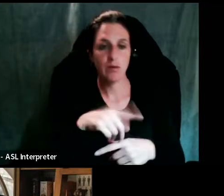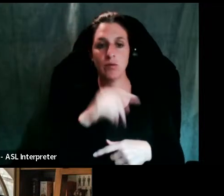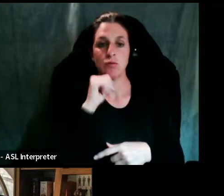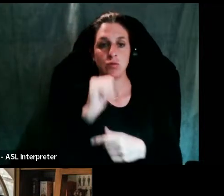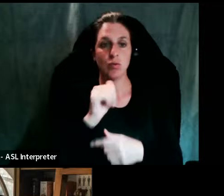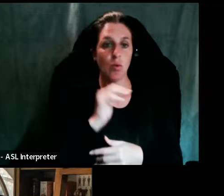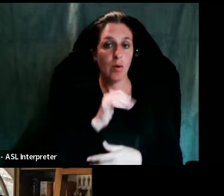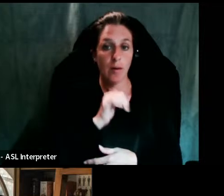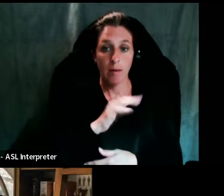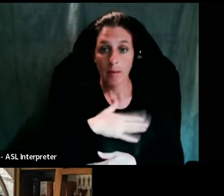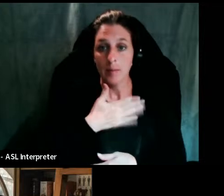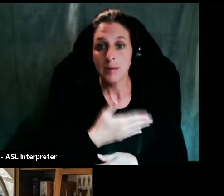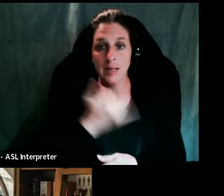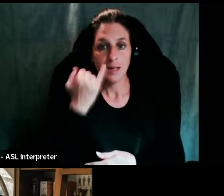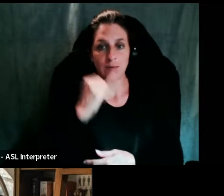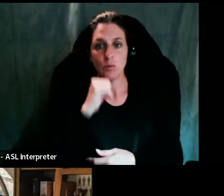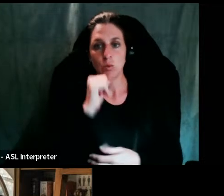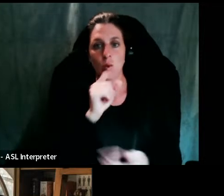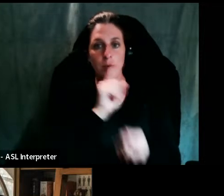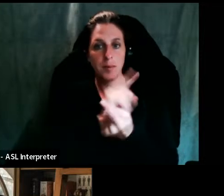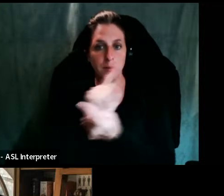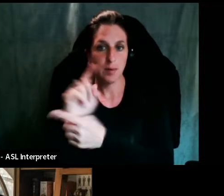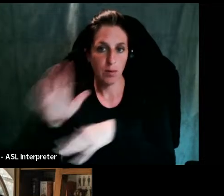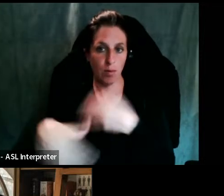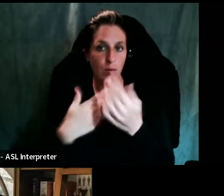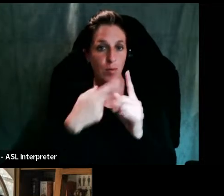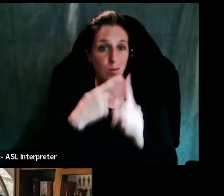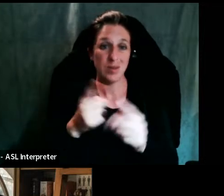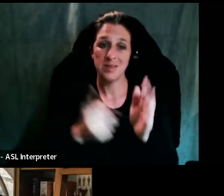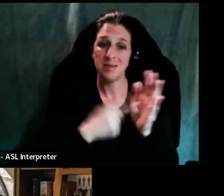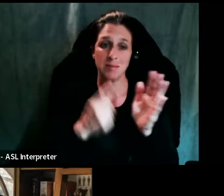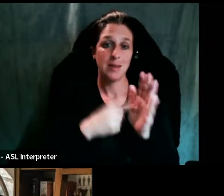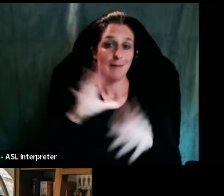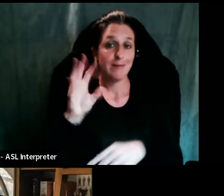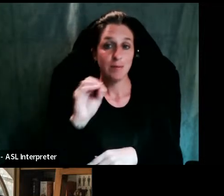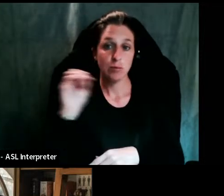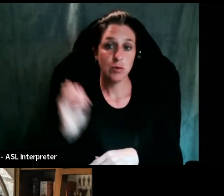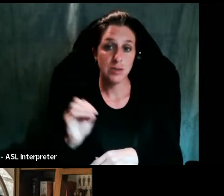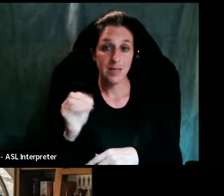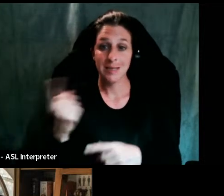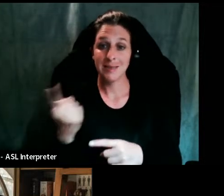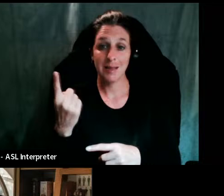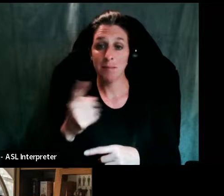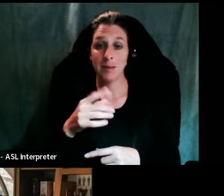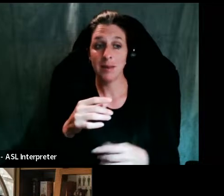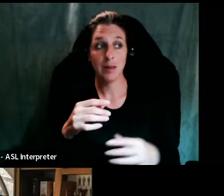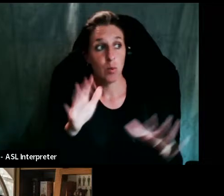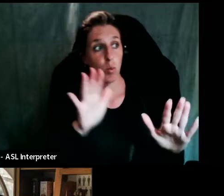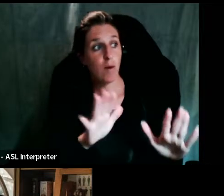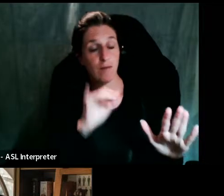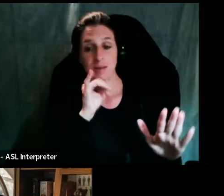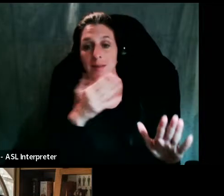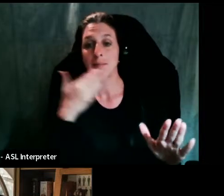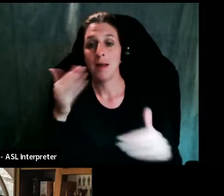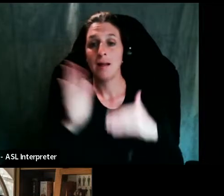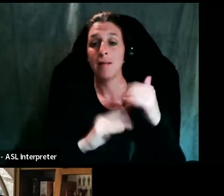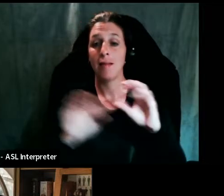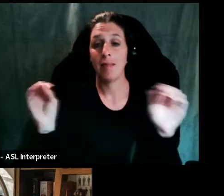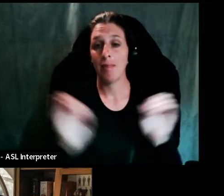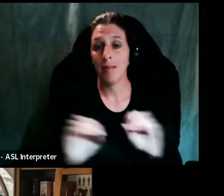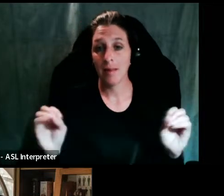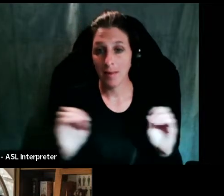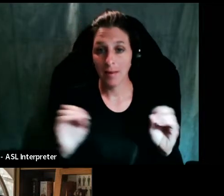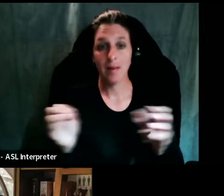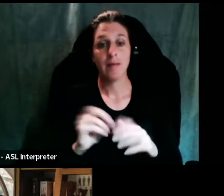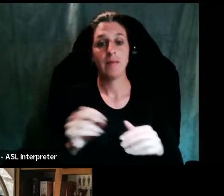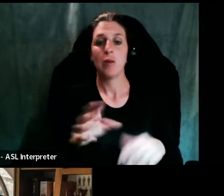don't meet all the goals, because sometimes 50% of something wonderful is better than none at all. So we're going to keep